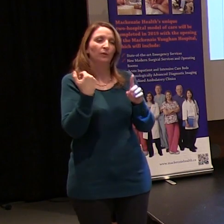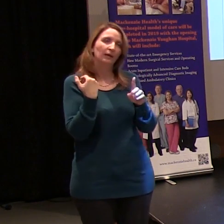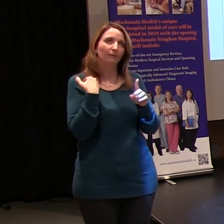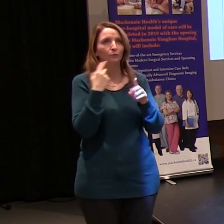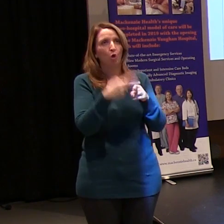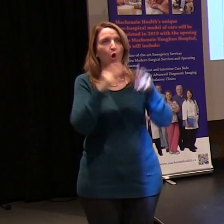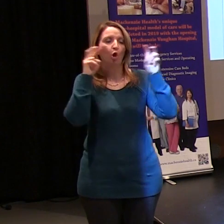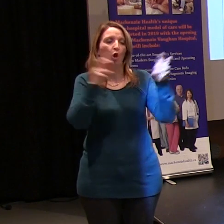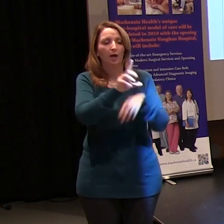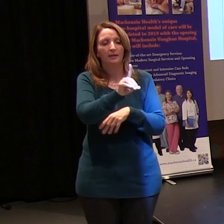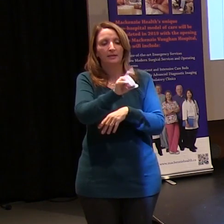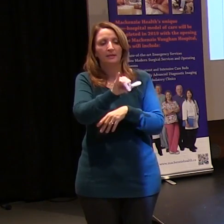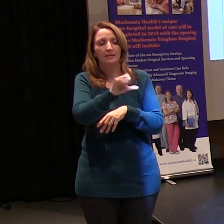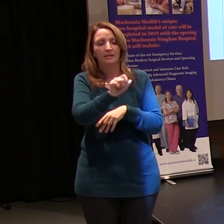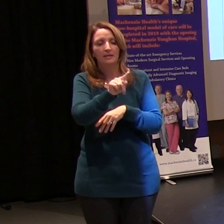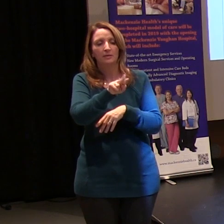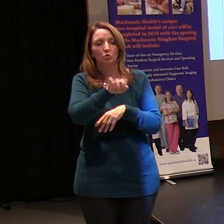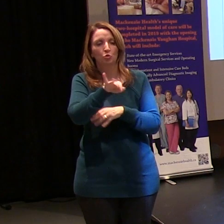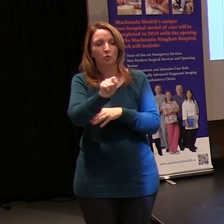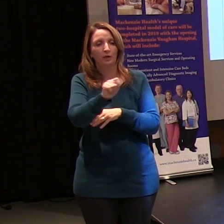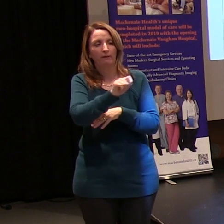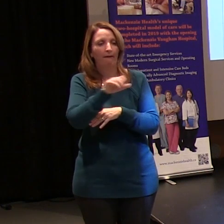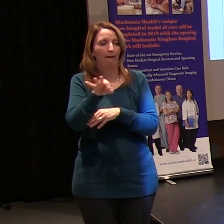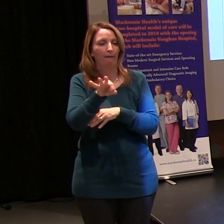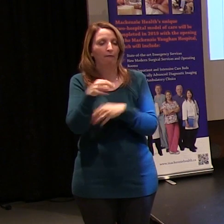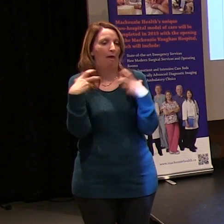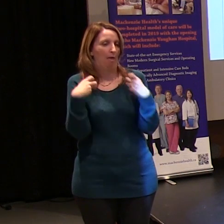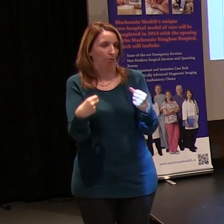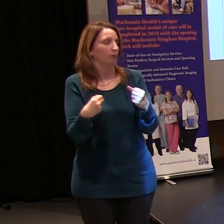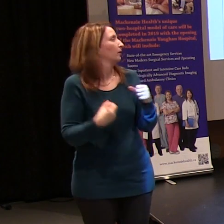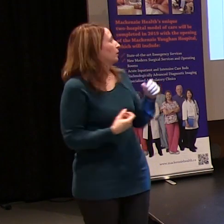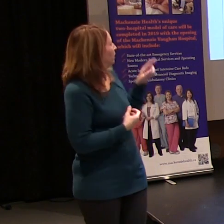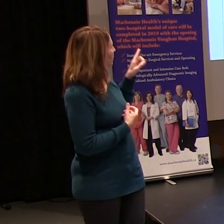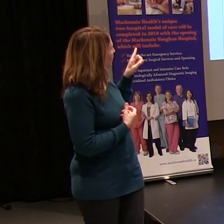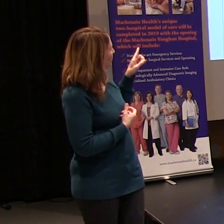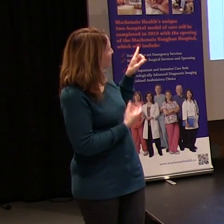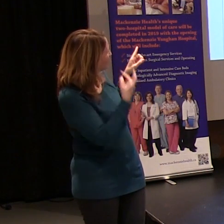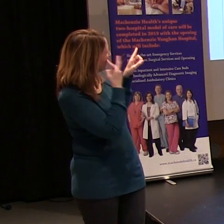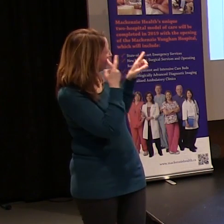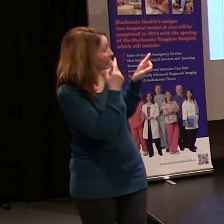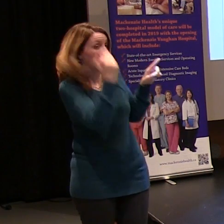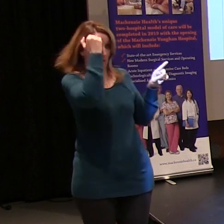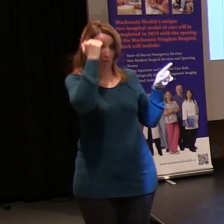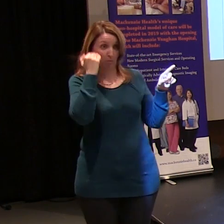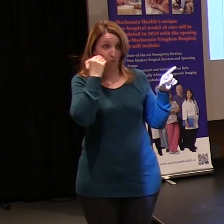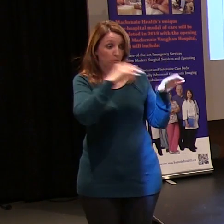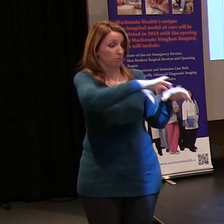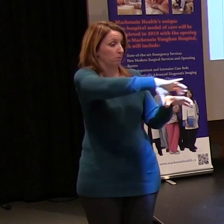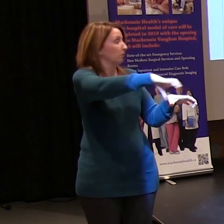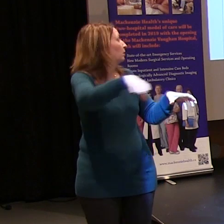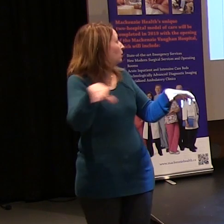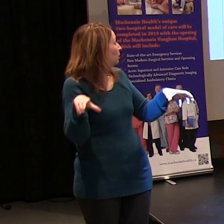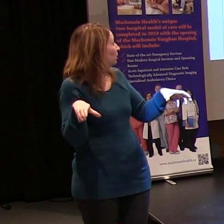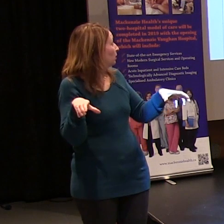health and wellness. And you can see here, this is the hospital, this is how it's